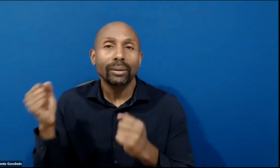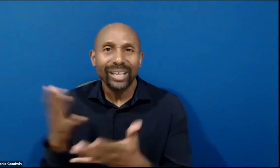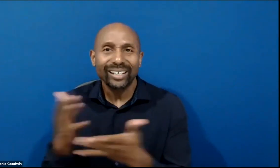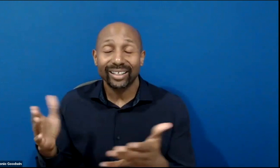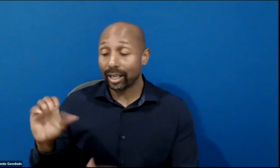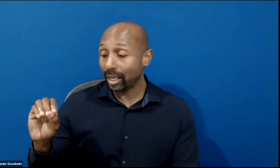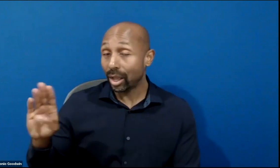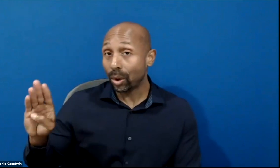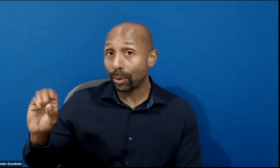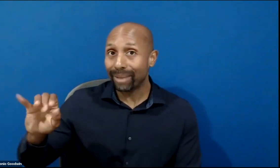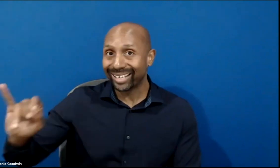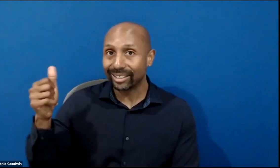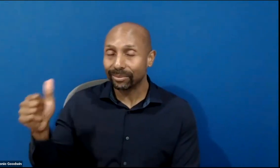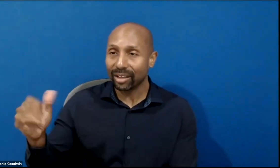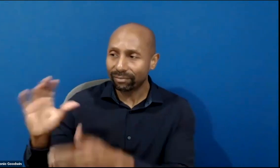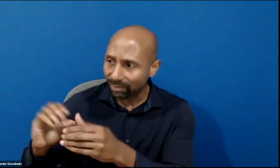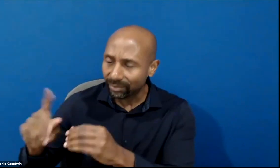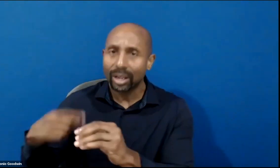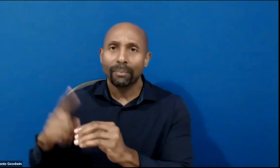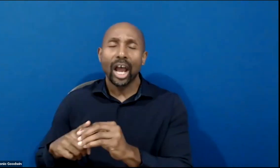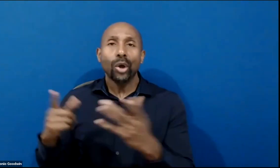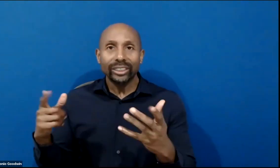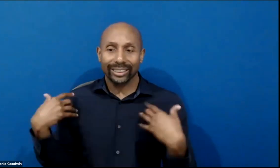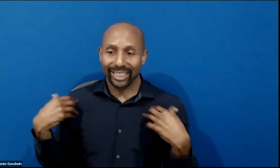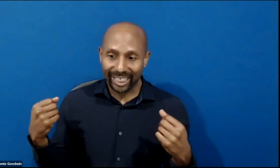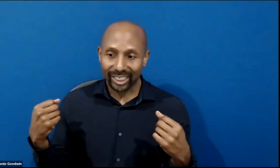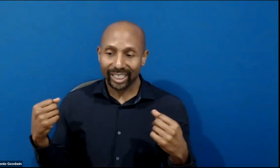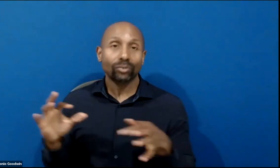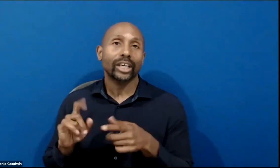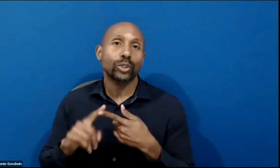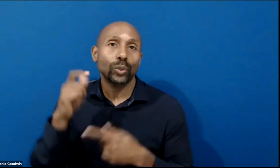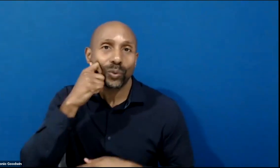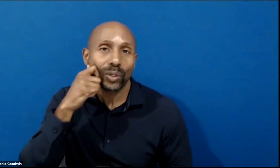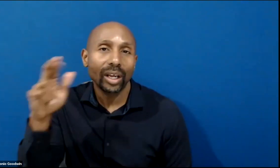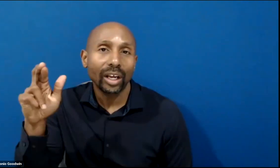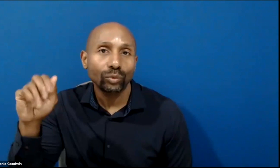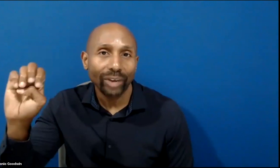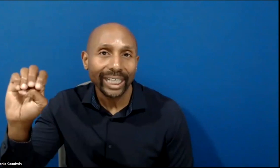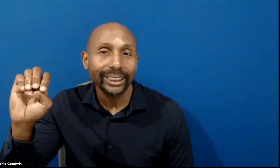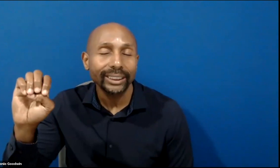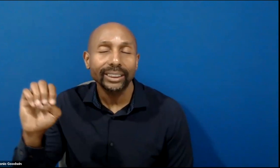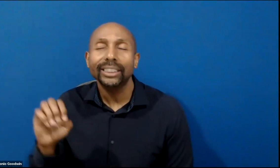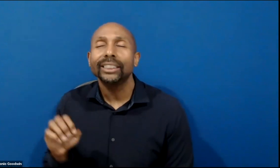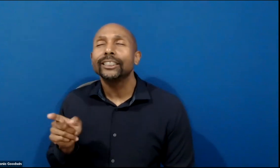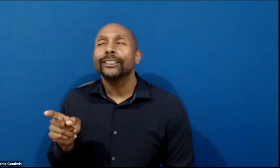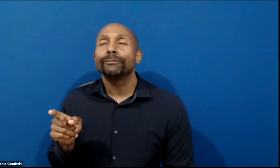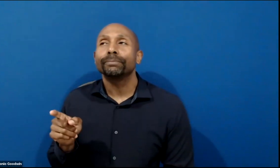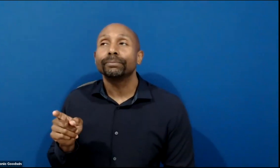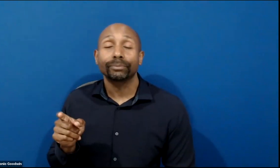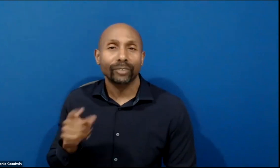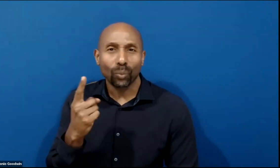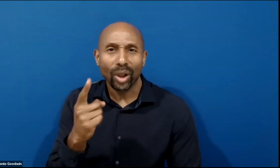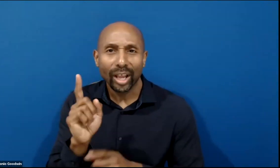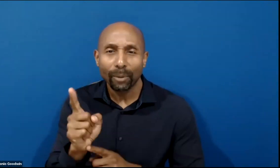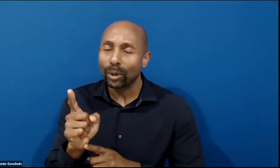about racialized healing. Some of the I think the moment where I really understood a ritual was